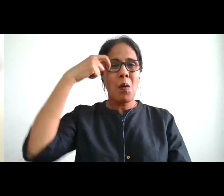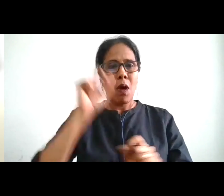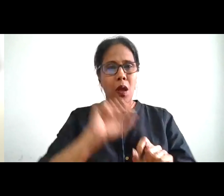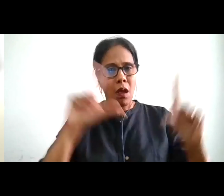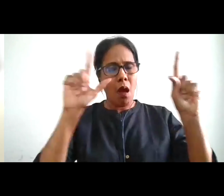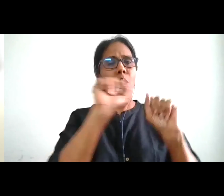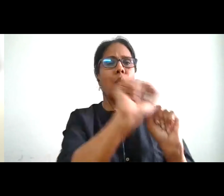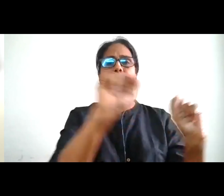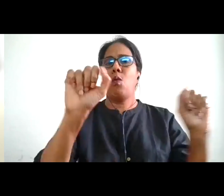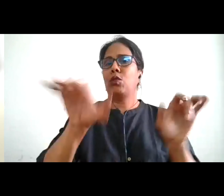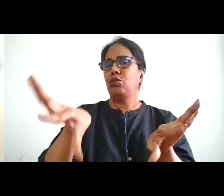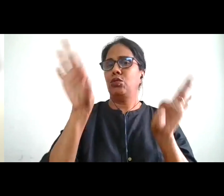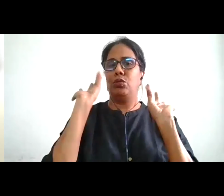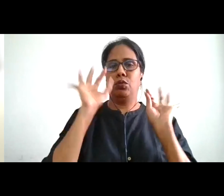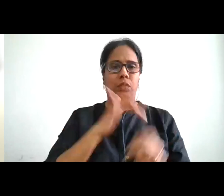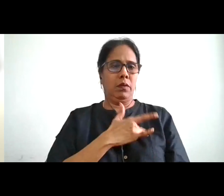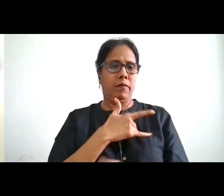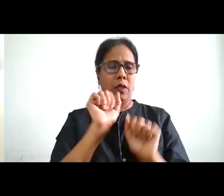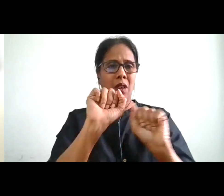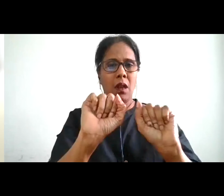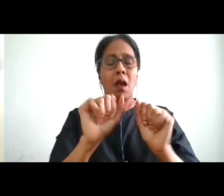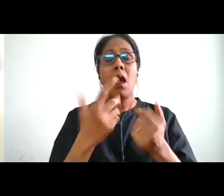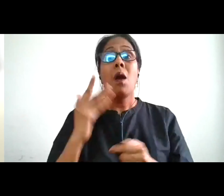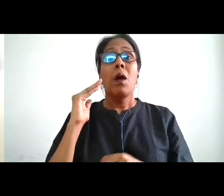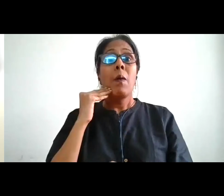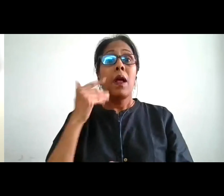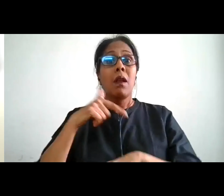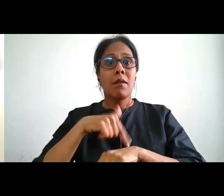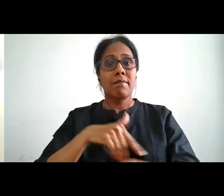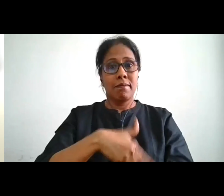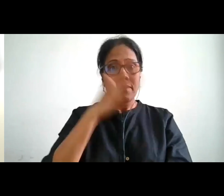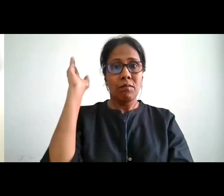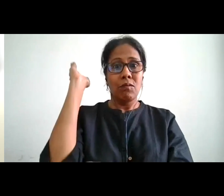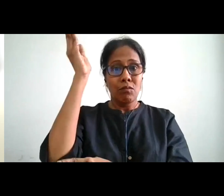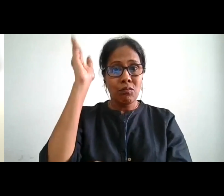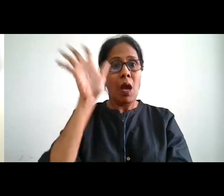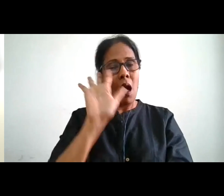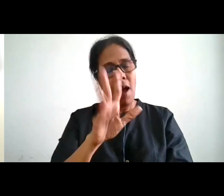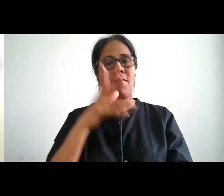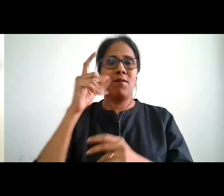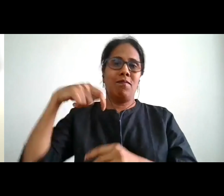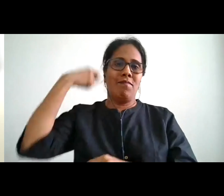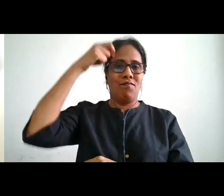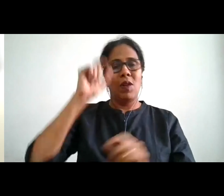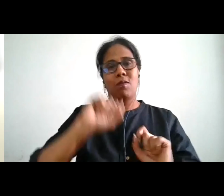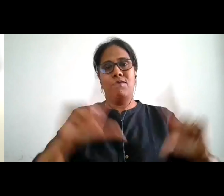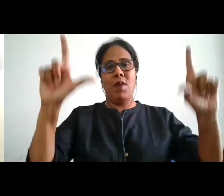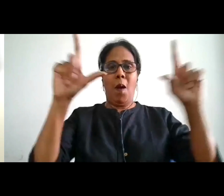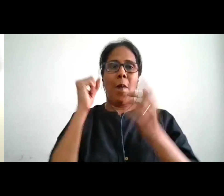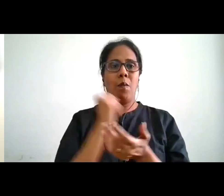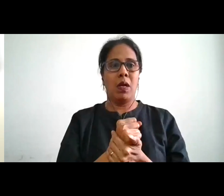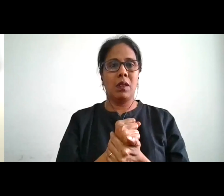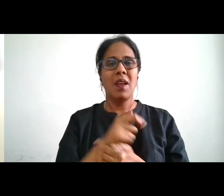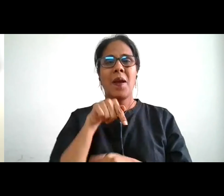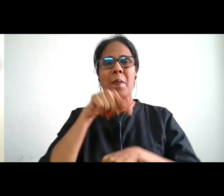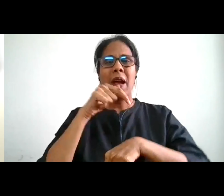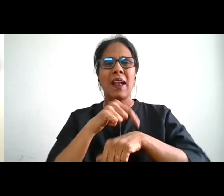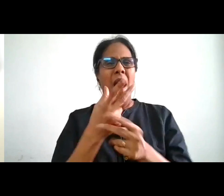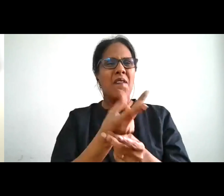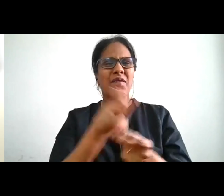choice and convenience, except when speaking. However, in the event of a loss of bandwidth, my